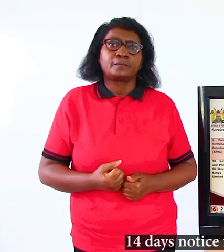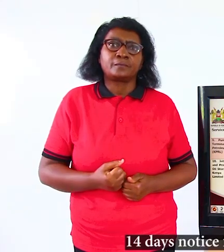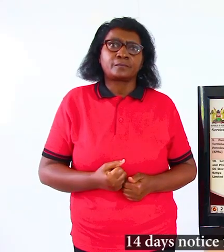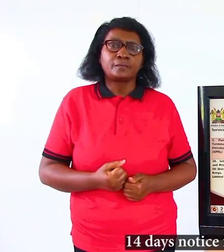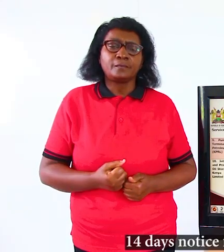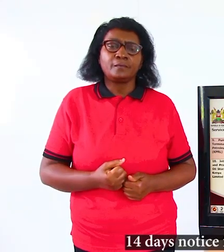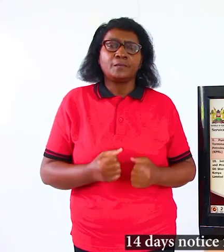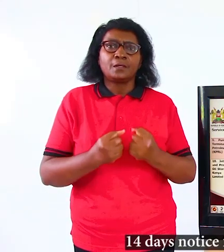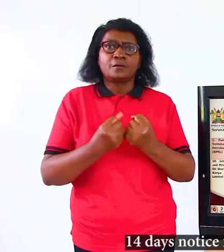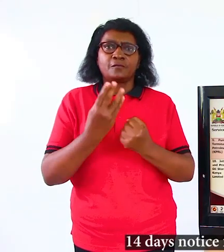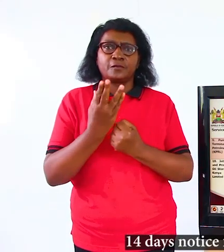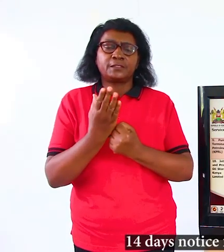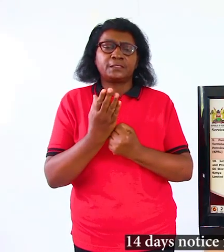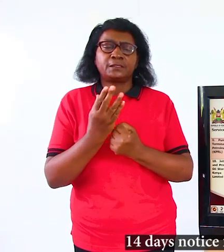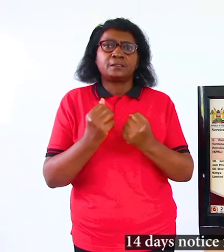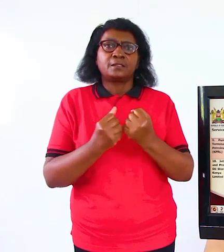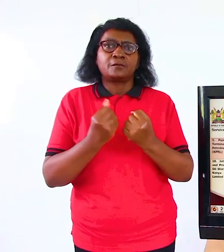14 days notice for spurline use.